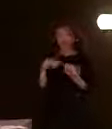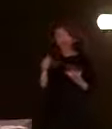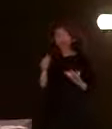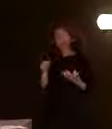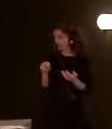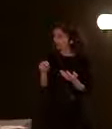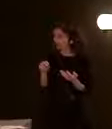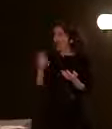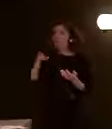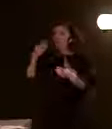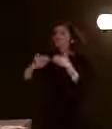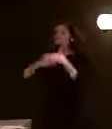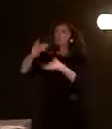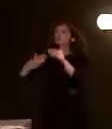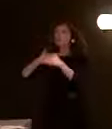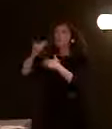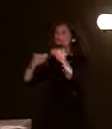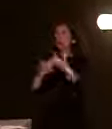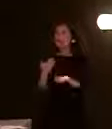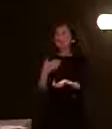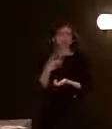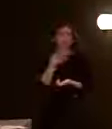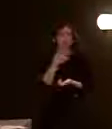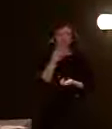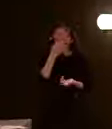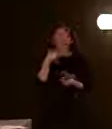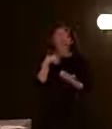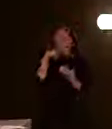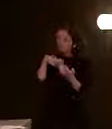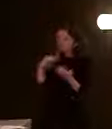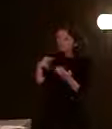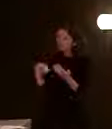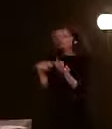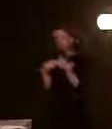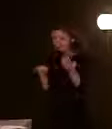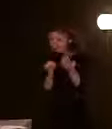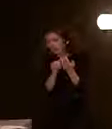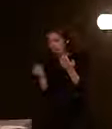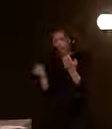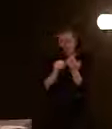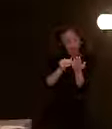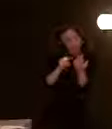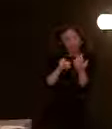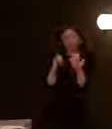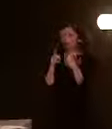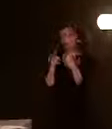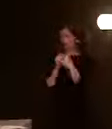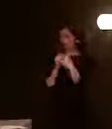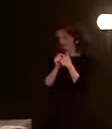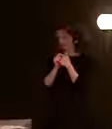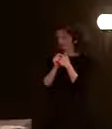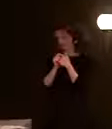become engaged in what the story is about, and they continue to read at home. And as you know, avid readers